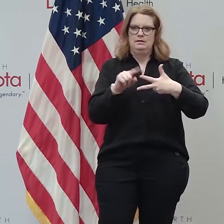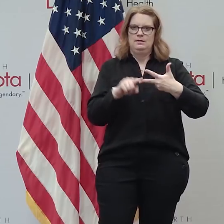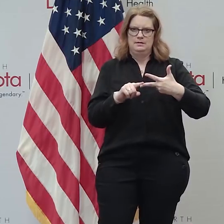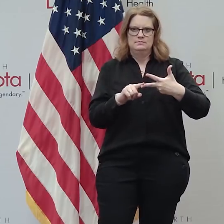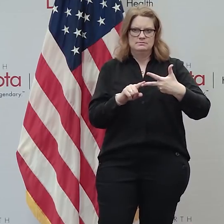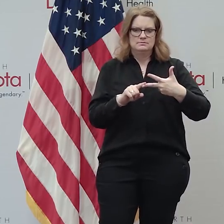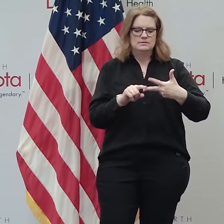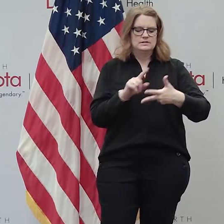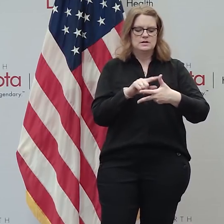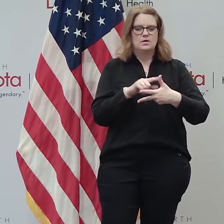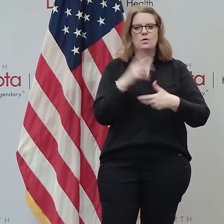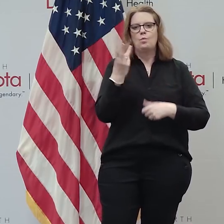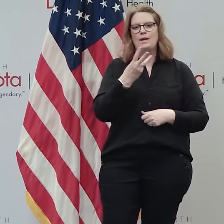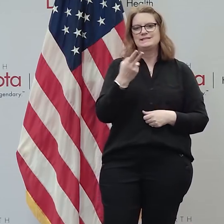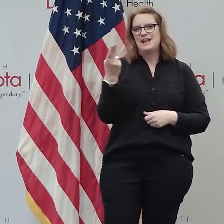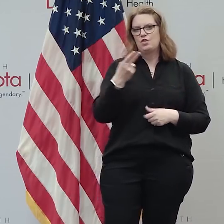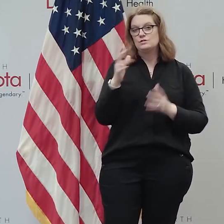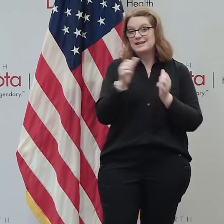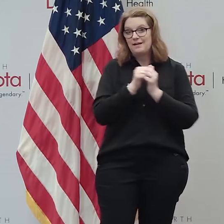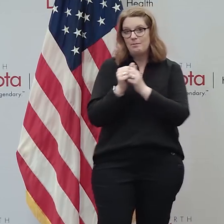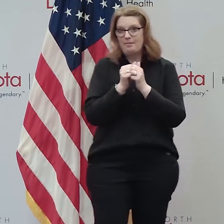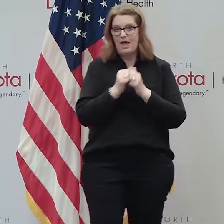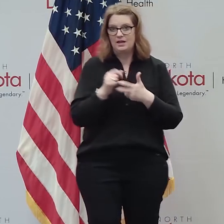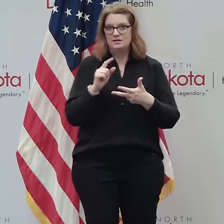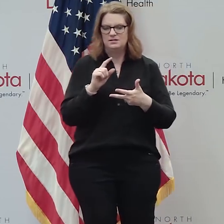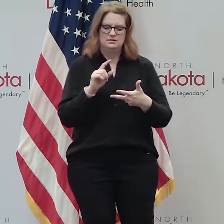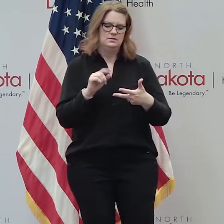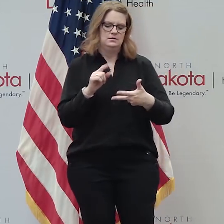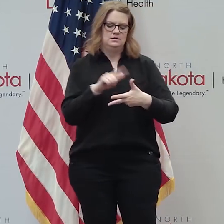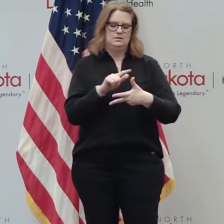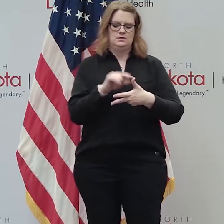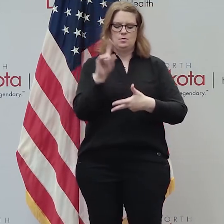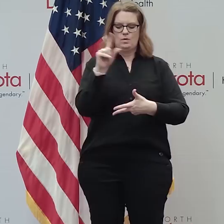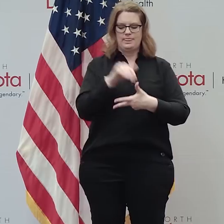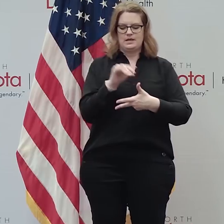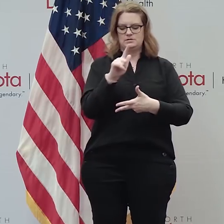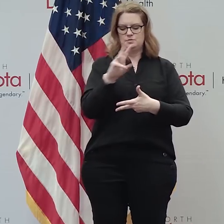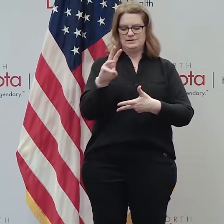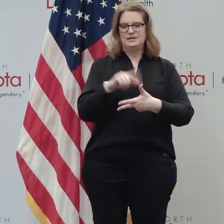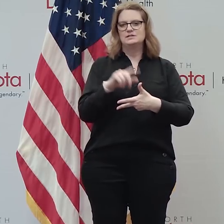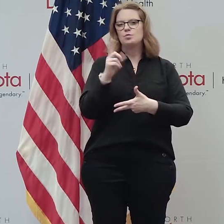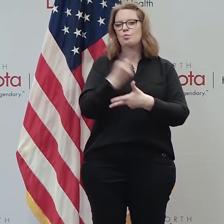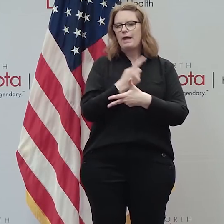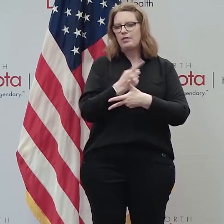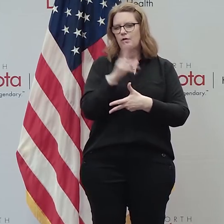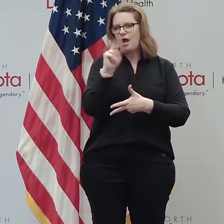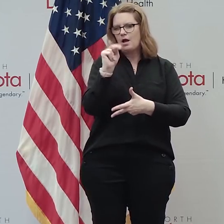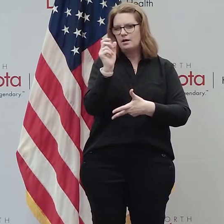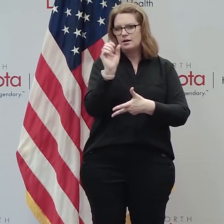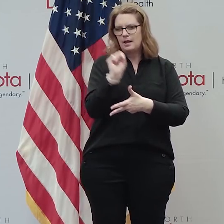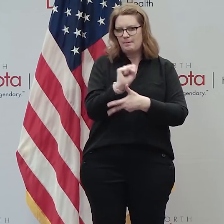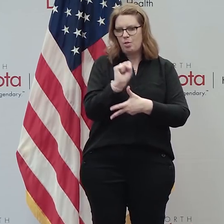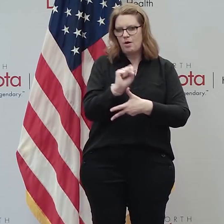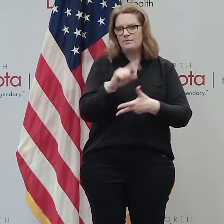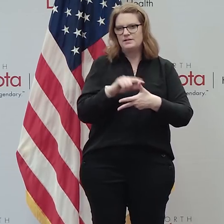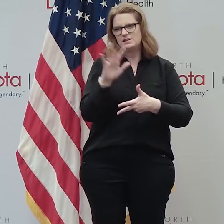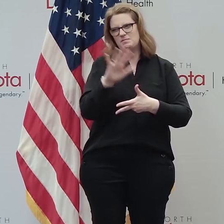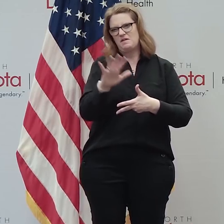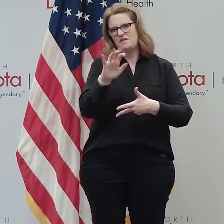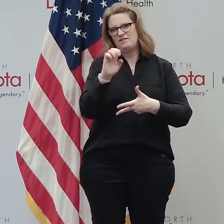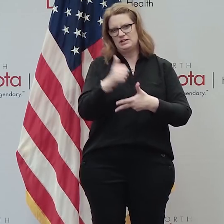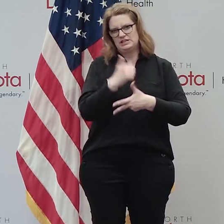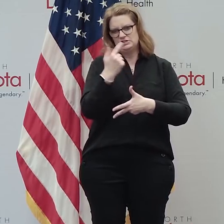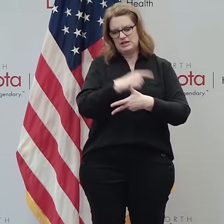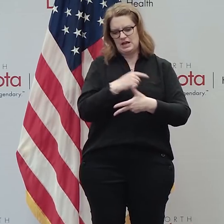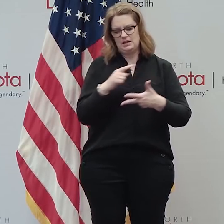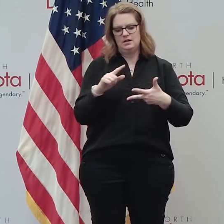numbers. But for Wednesday and Thursday combined, that was 1,026. So again, that's only about 500 a day. That's down. Wednesday